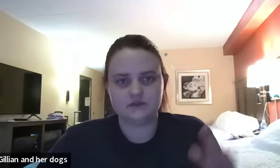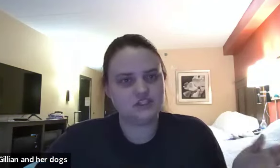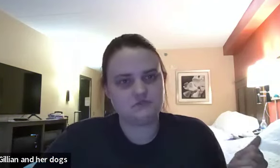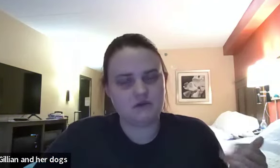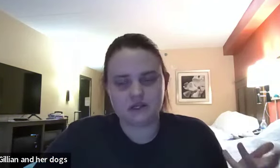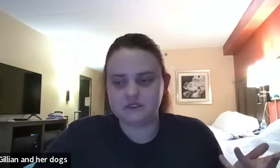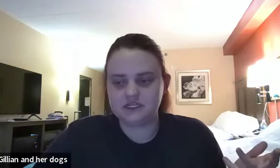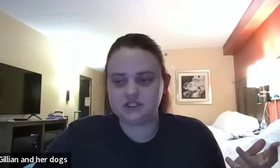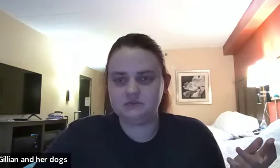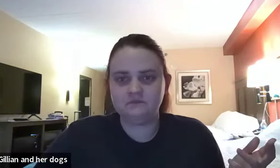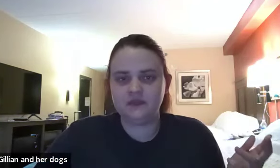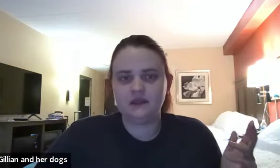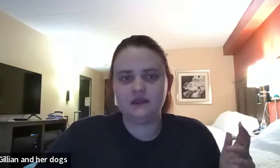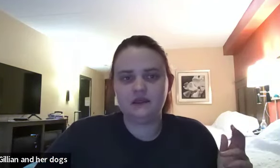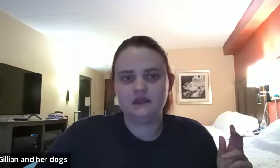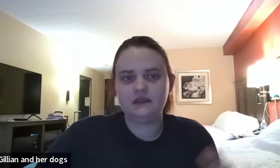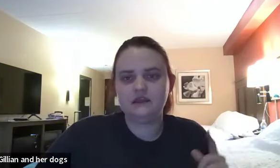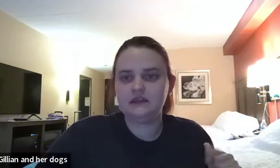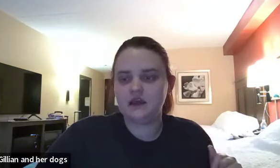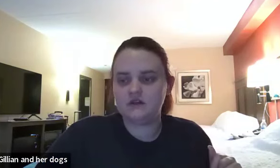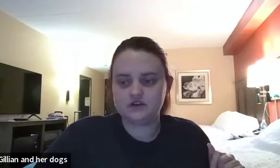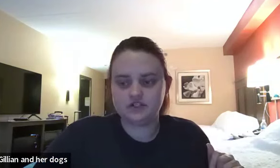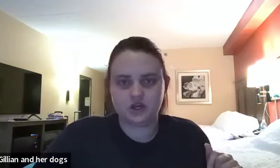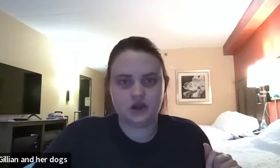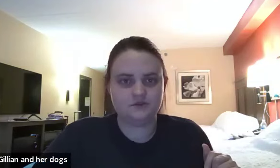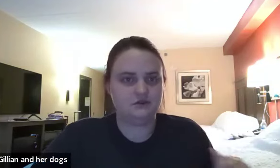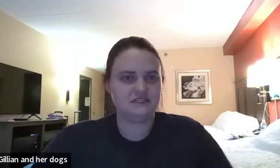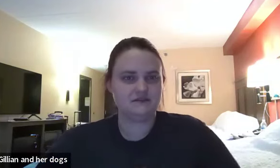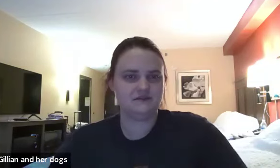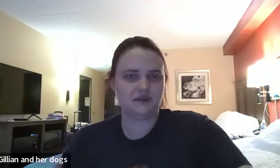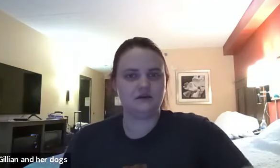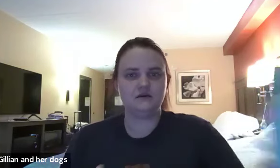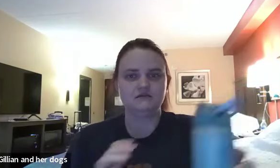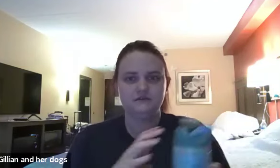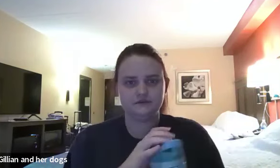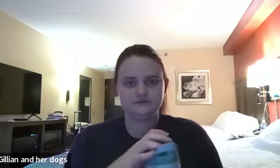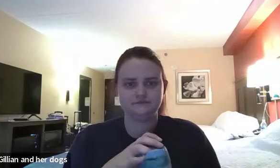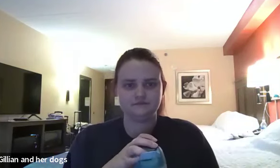That's just my recommendation. Any other jobs you guys can think of?